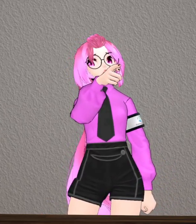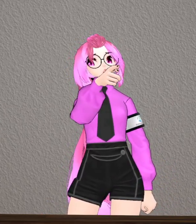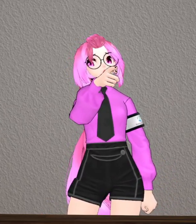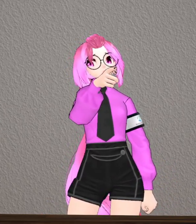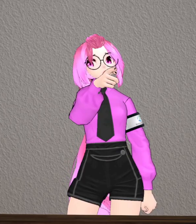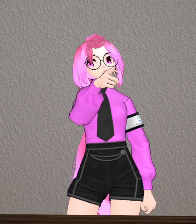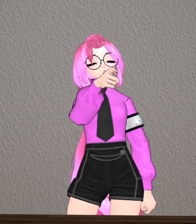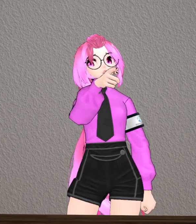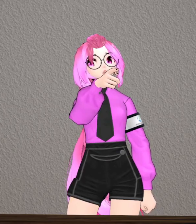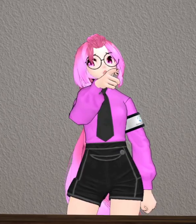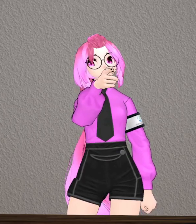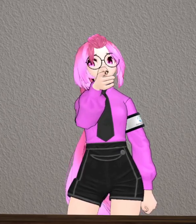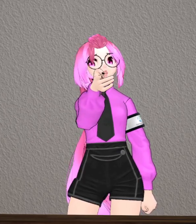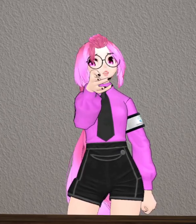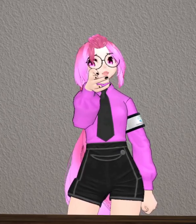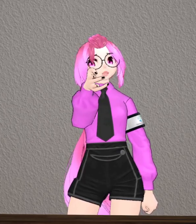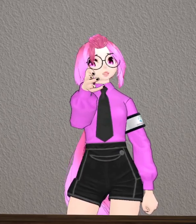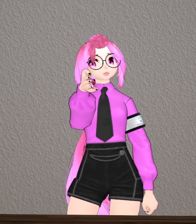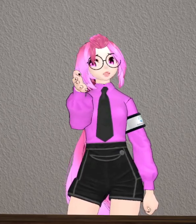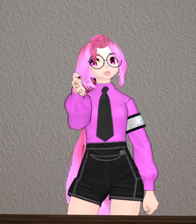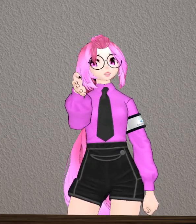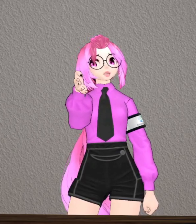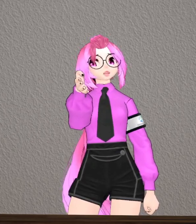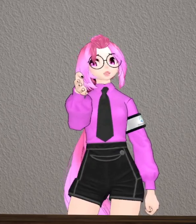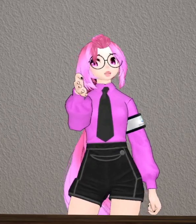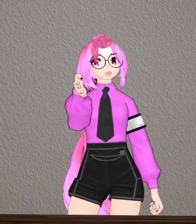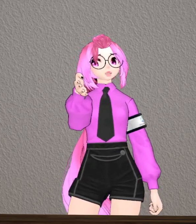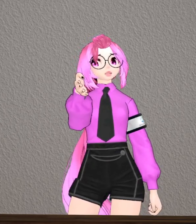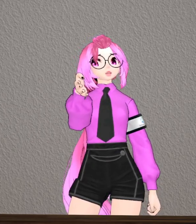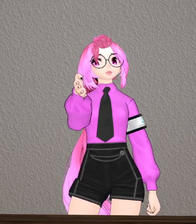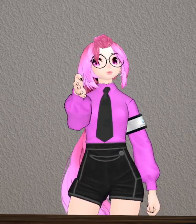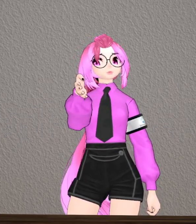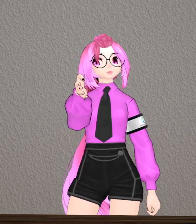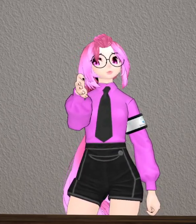think maybe, okay, yeah, why don't you show the class? How do you sign pay?